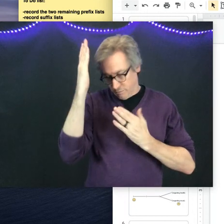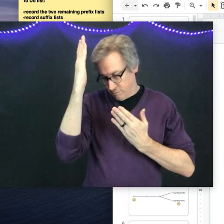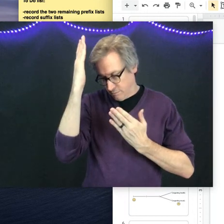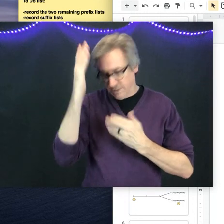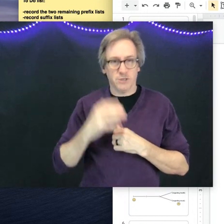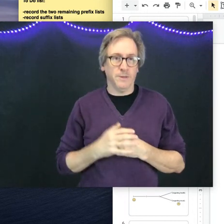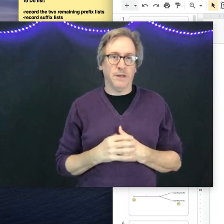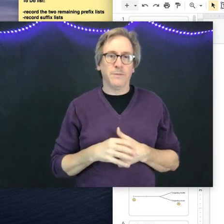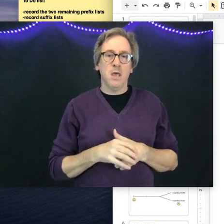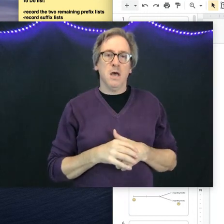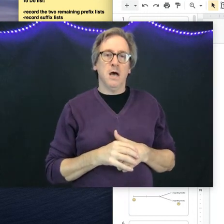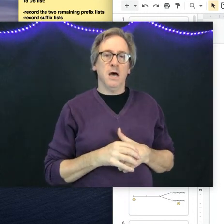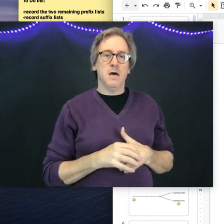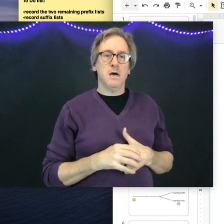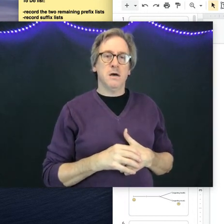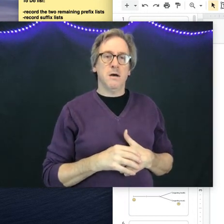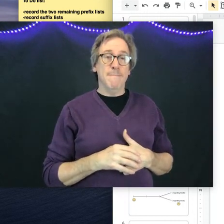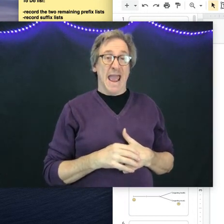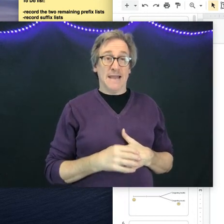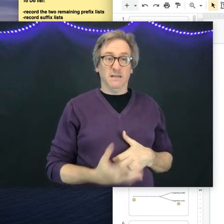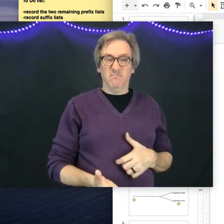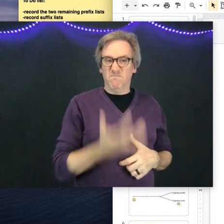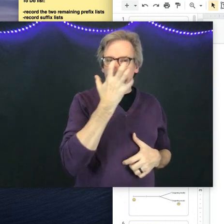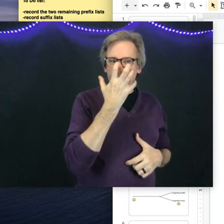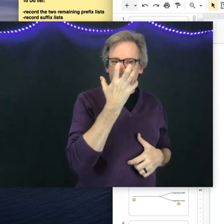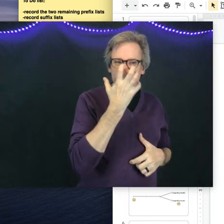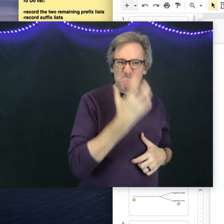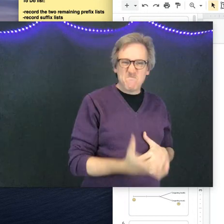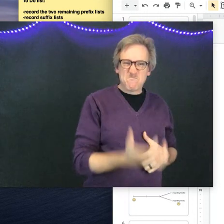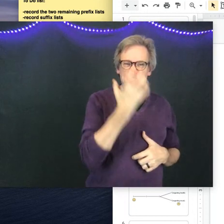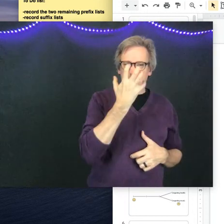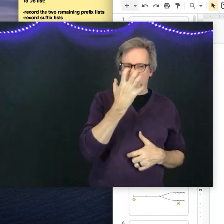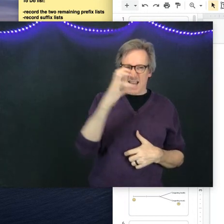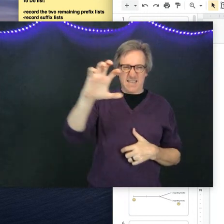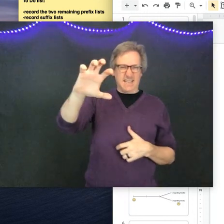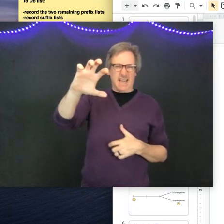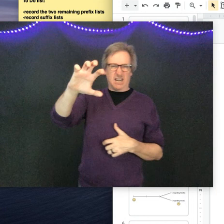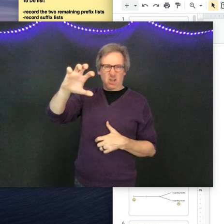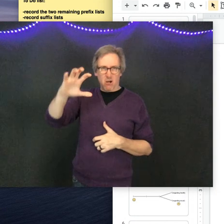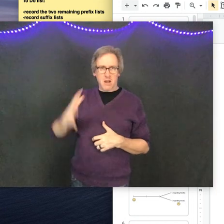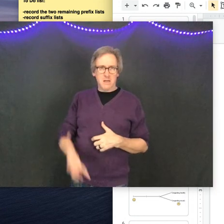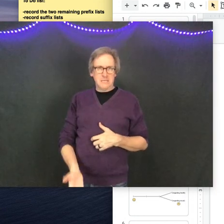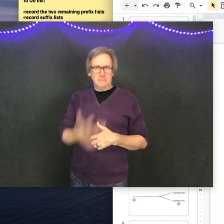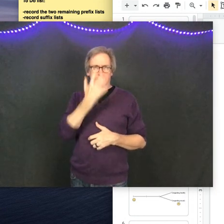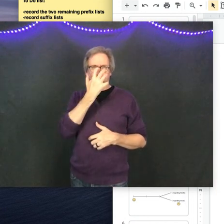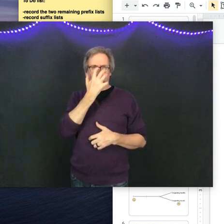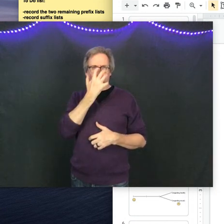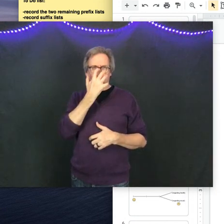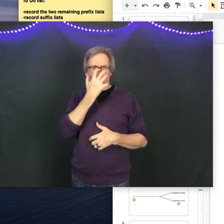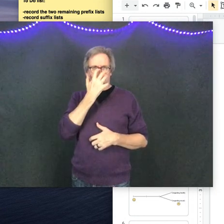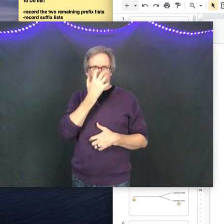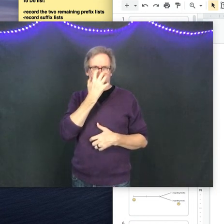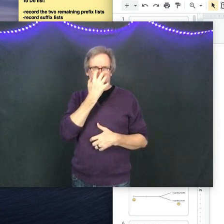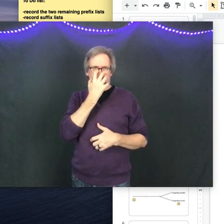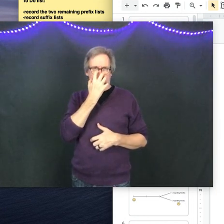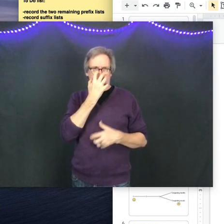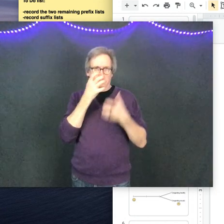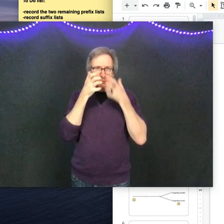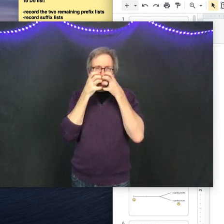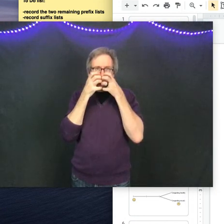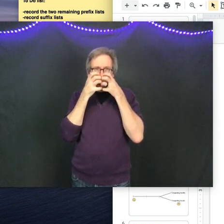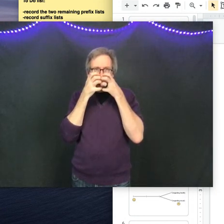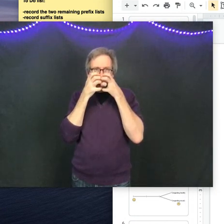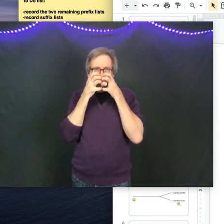or that should be that. Mad. Mad. Take that claw. You kind of look like